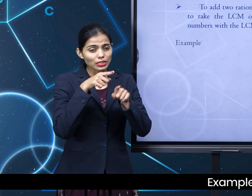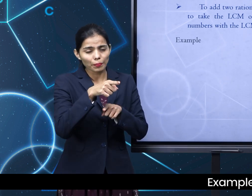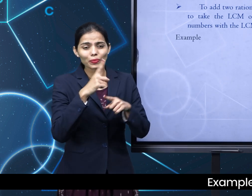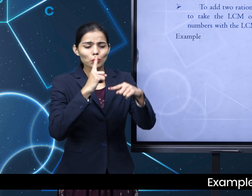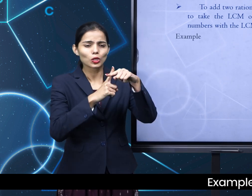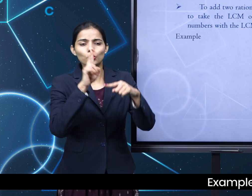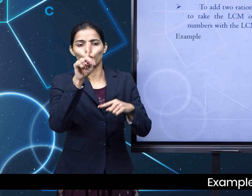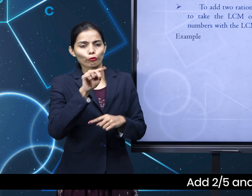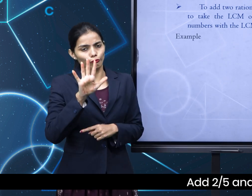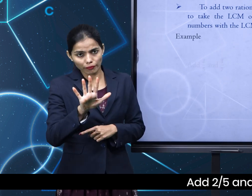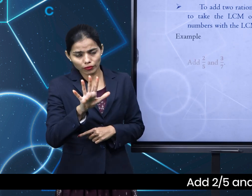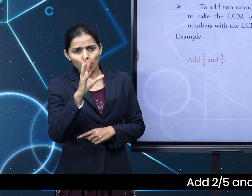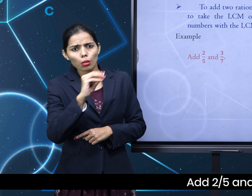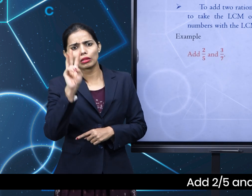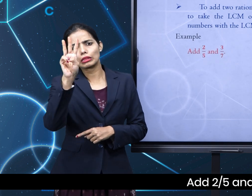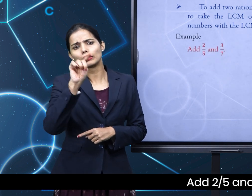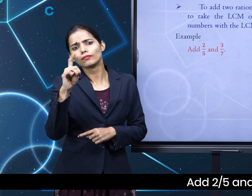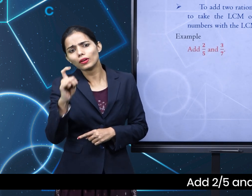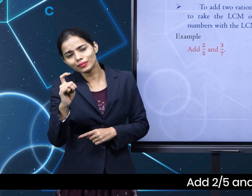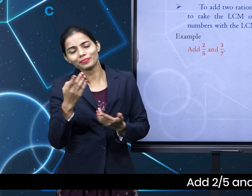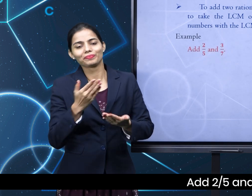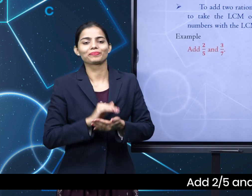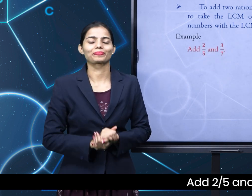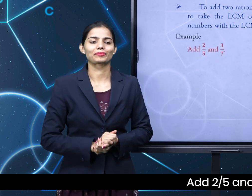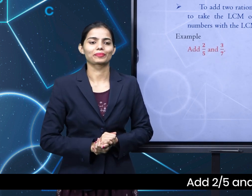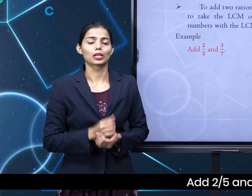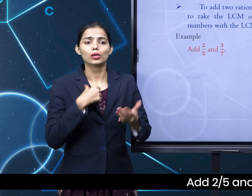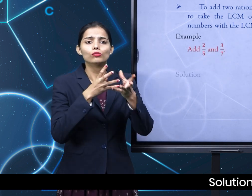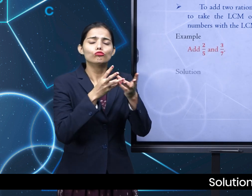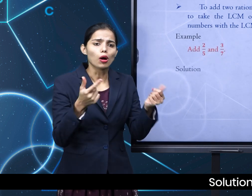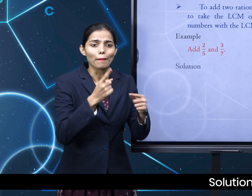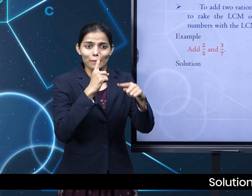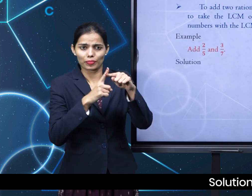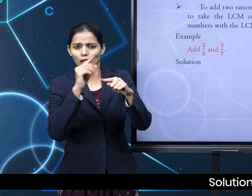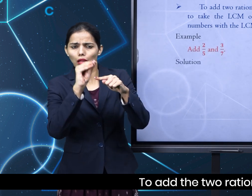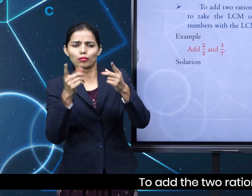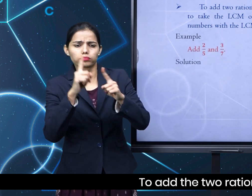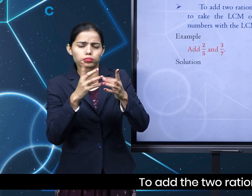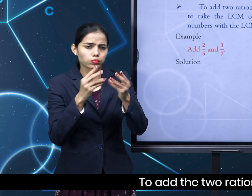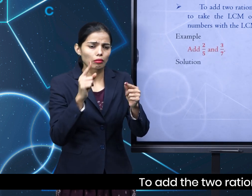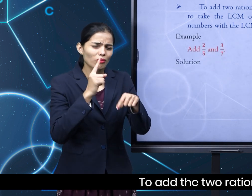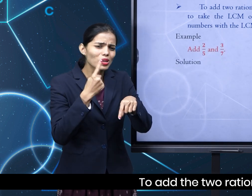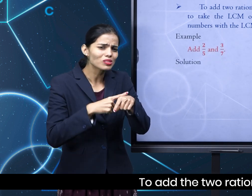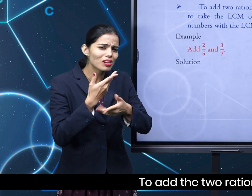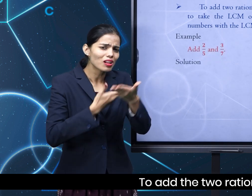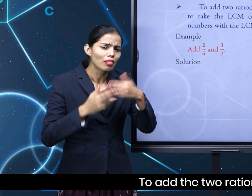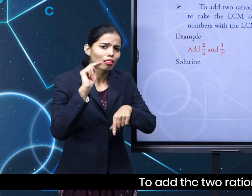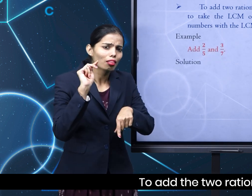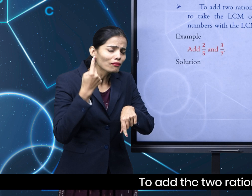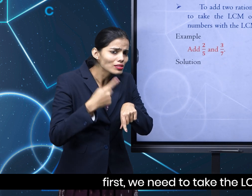Example, add 2 by 5 and 3 by 7. Solution, to add the two rational numbers,